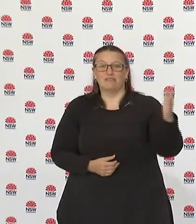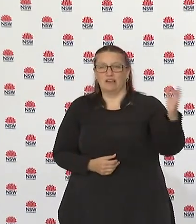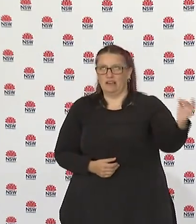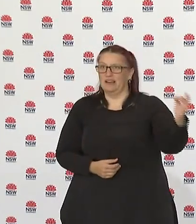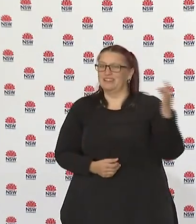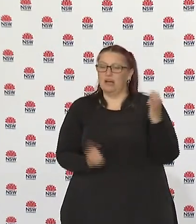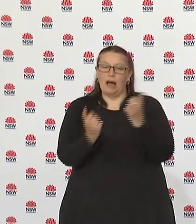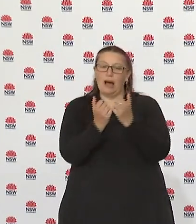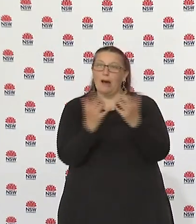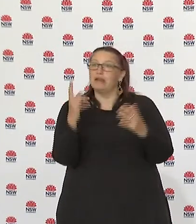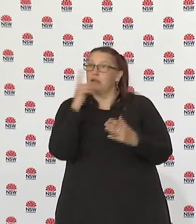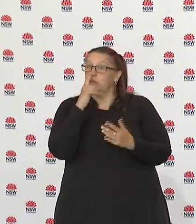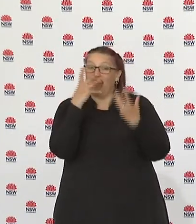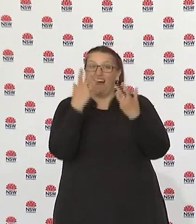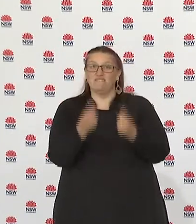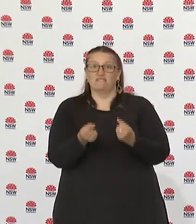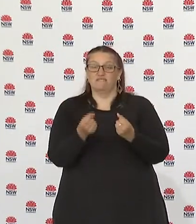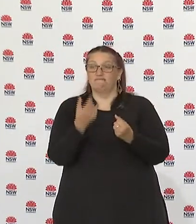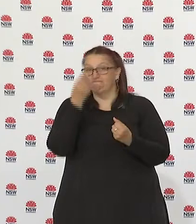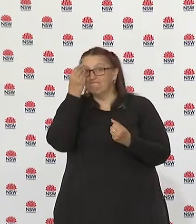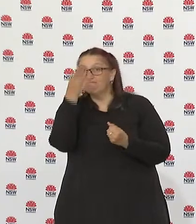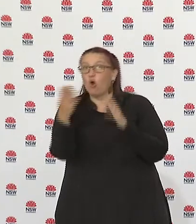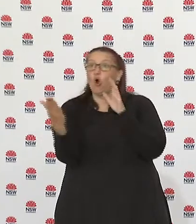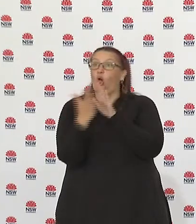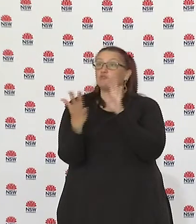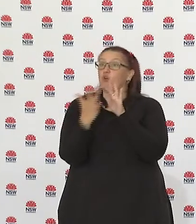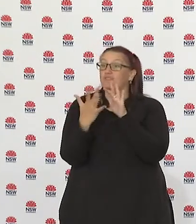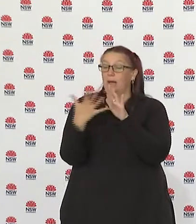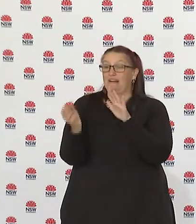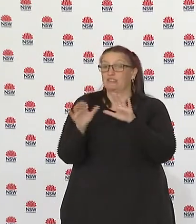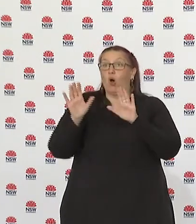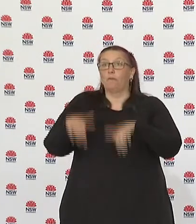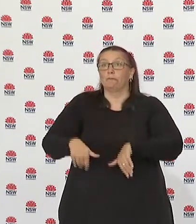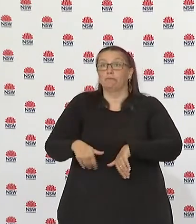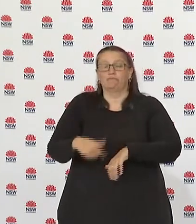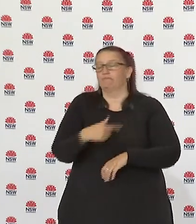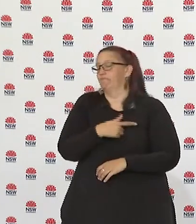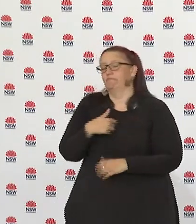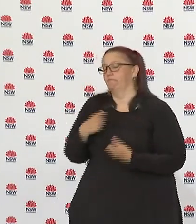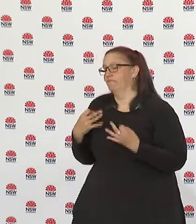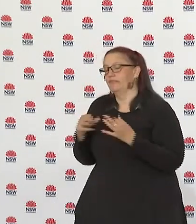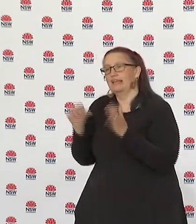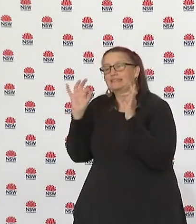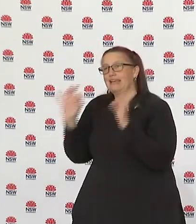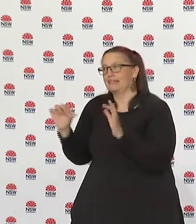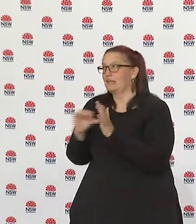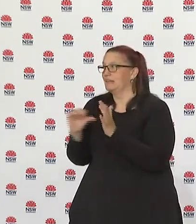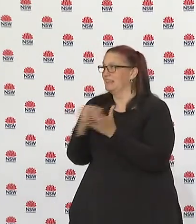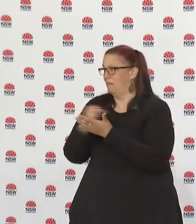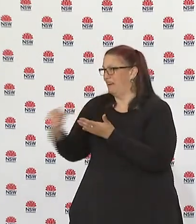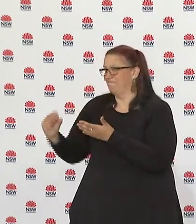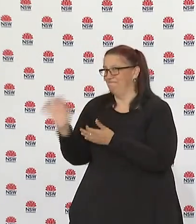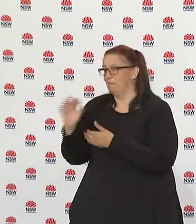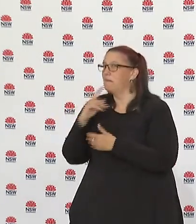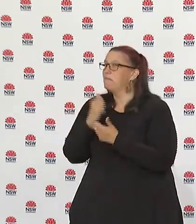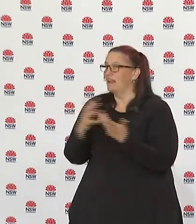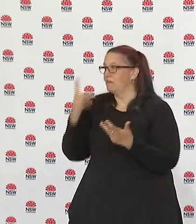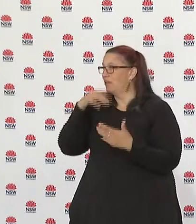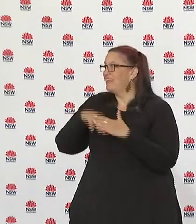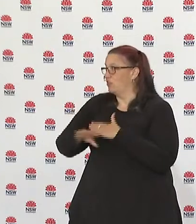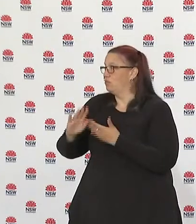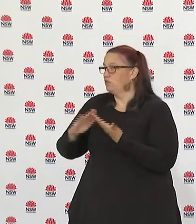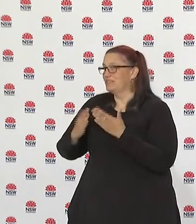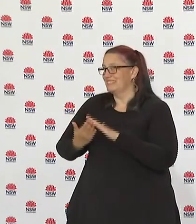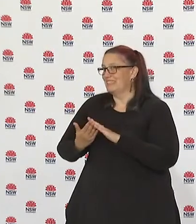were exposed as a result of those positive cases in that shopping centre? No, I don't have the exact number, but it'd be many, many people in the community. It's a very